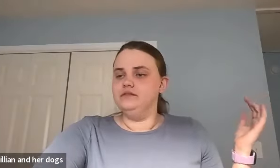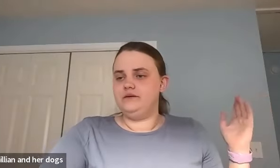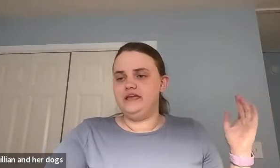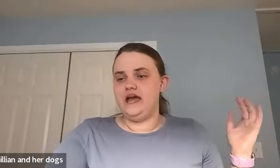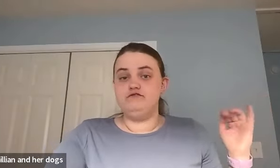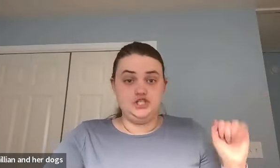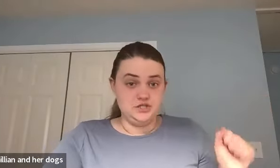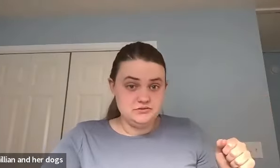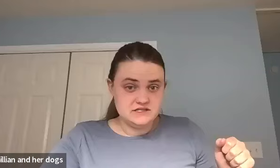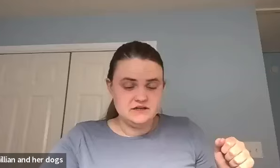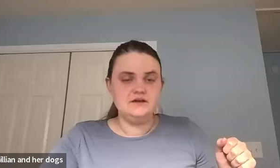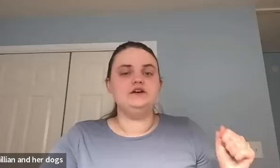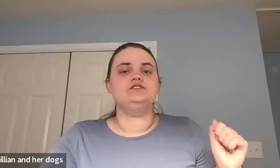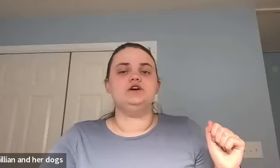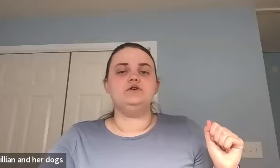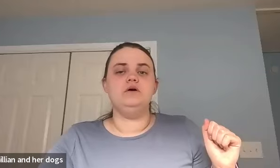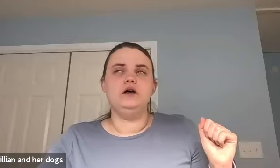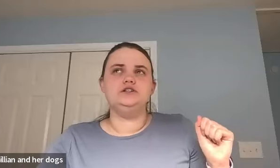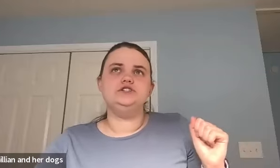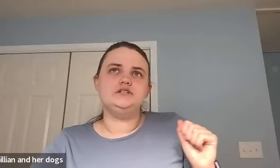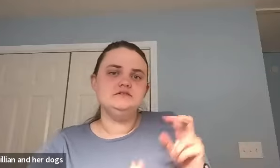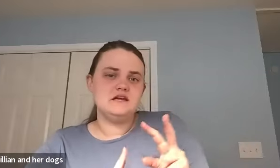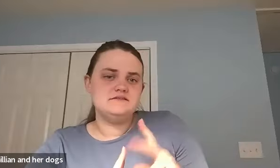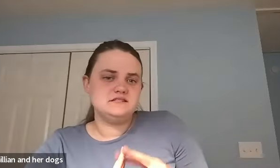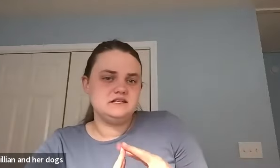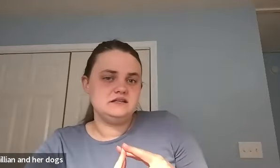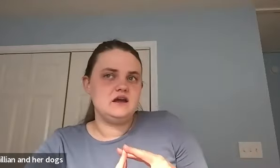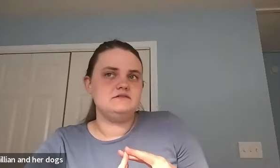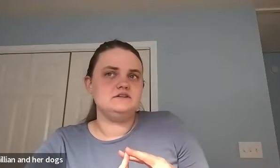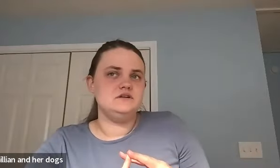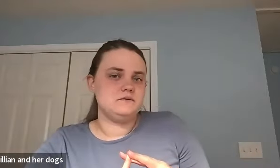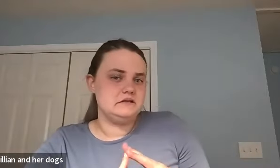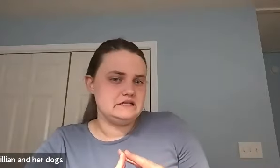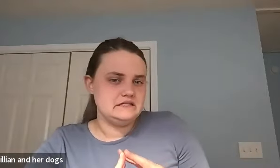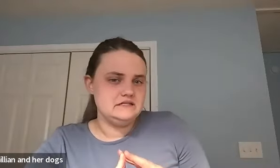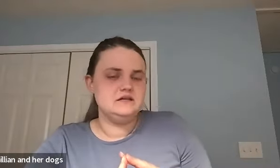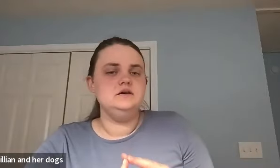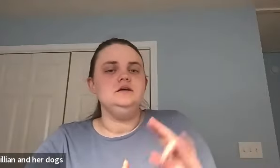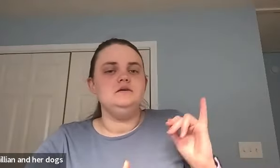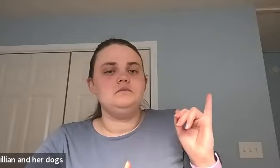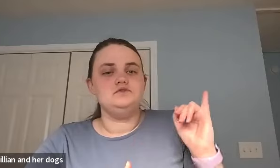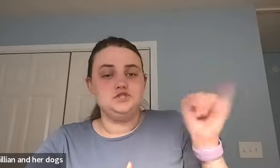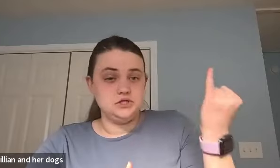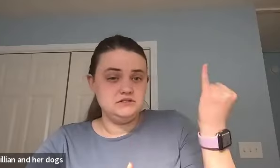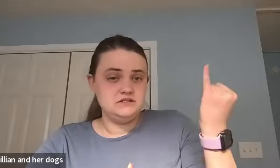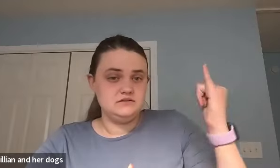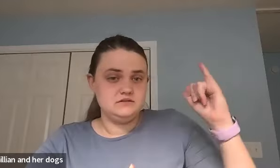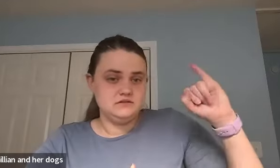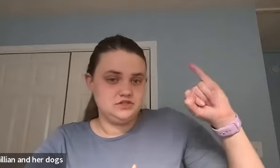Then we have juice. So juice I've seen kind of in two different places. Juice, Just